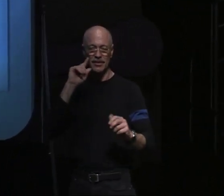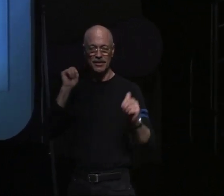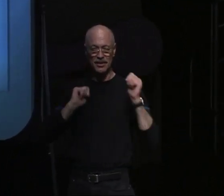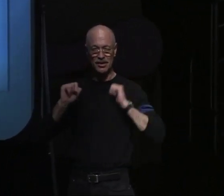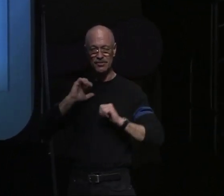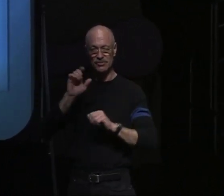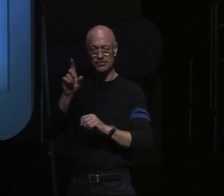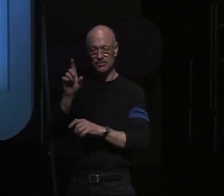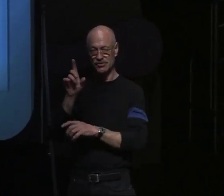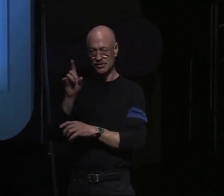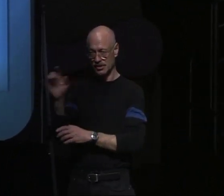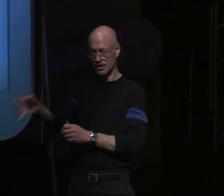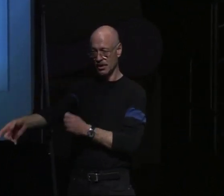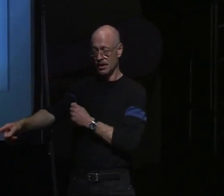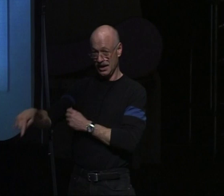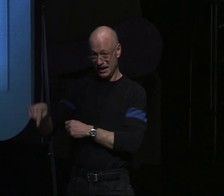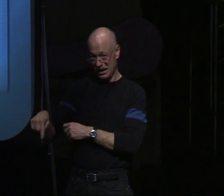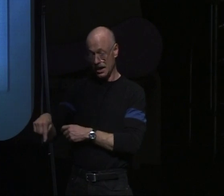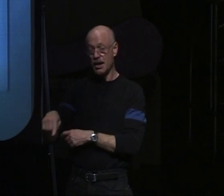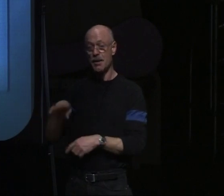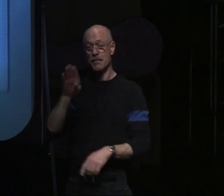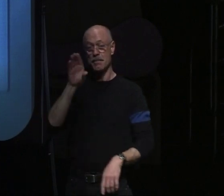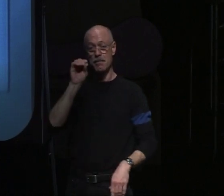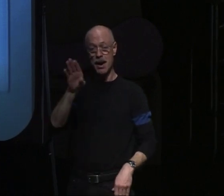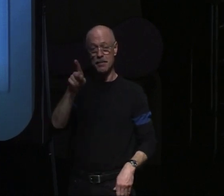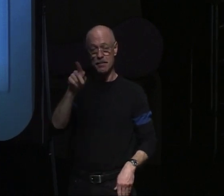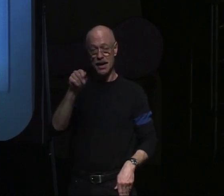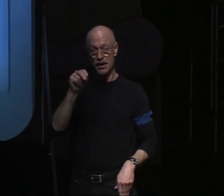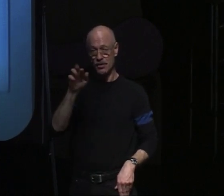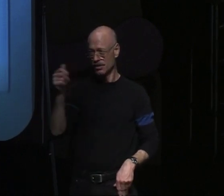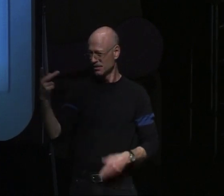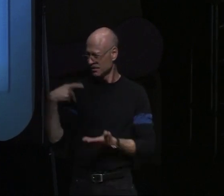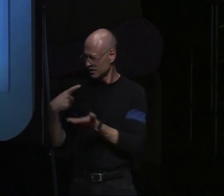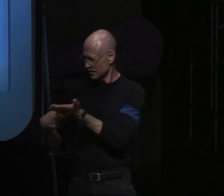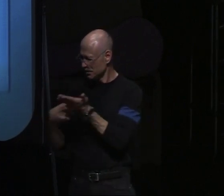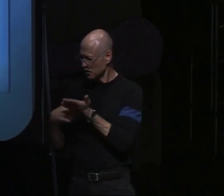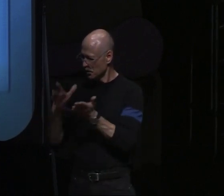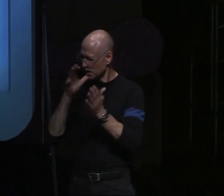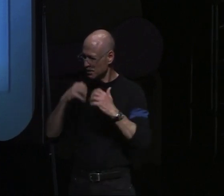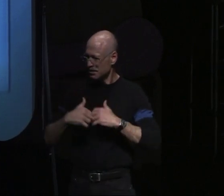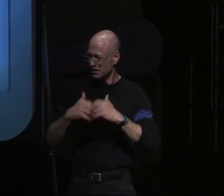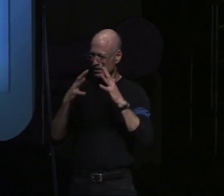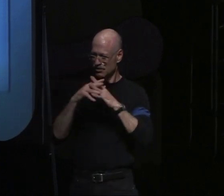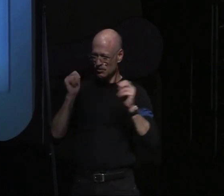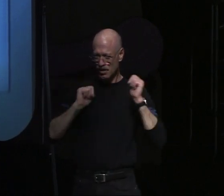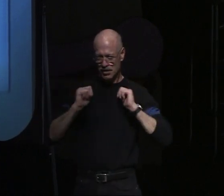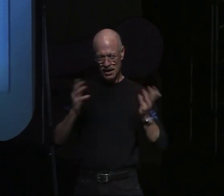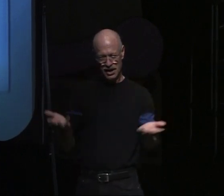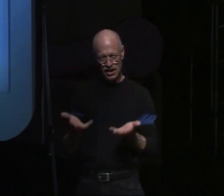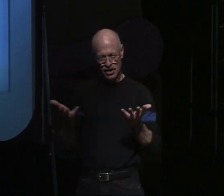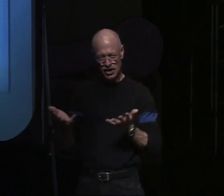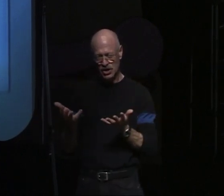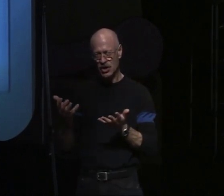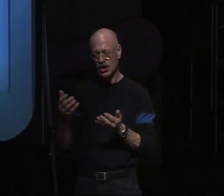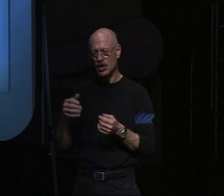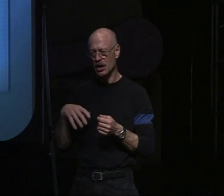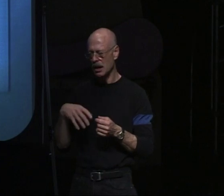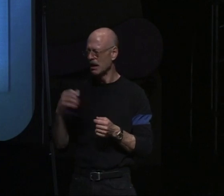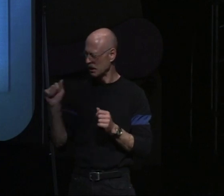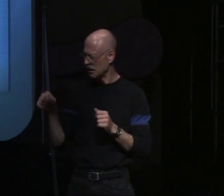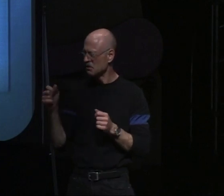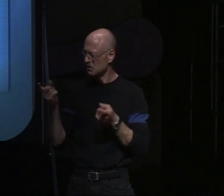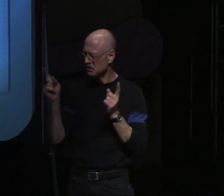I remember when NTID established the theater department here, Bob Panera talked with me